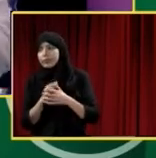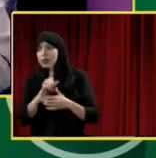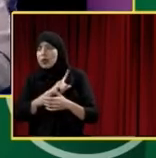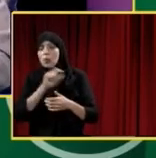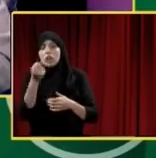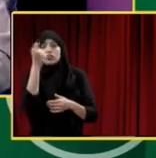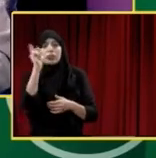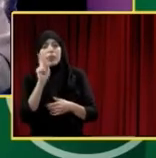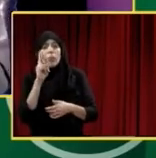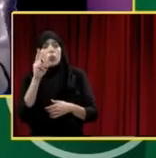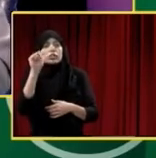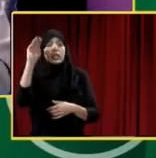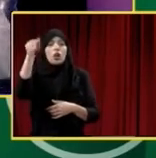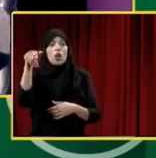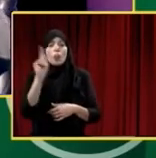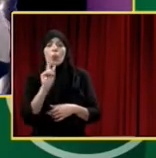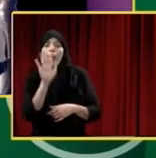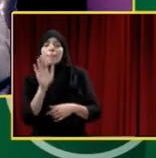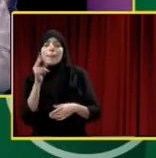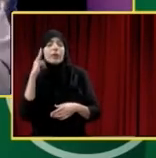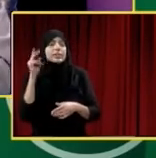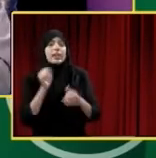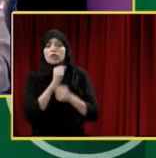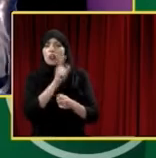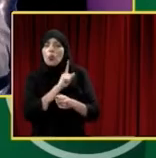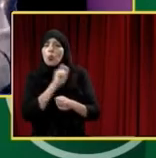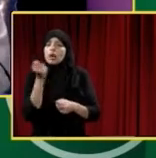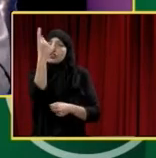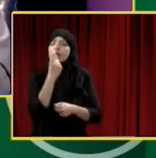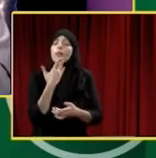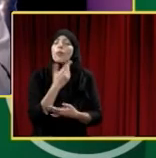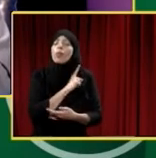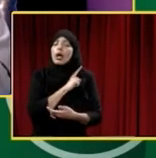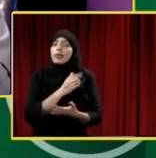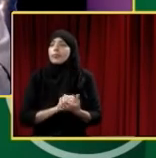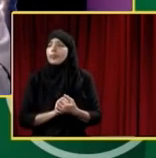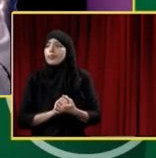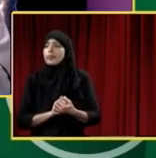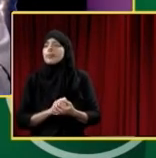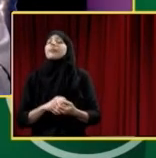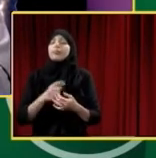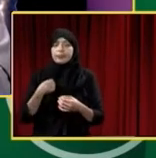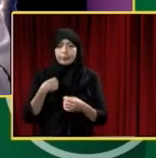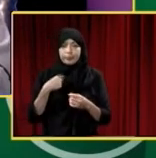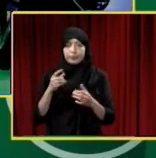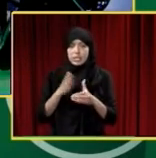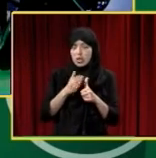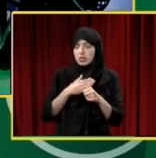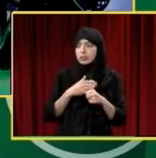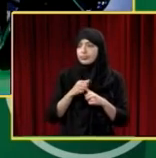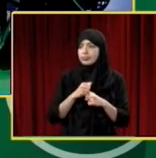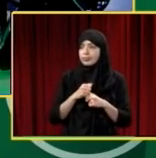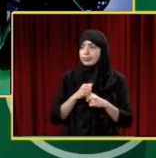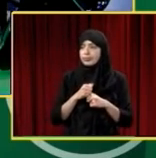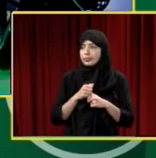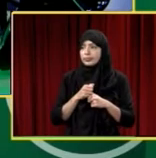people watching at home? What is it about the Deaf Run that they should come and watch? What kind of things are on show? Well, I'd like to start with saying Deaf Run, this kind of event...